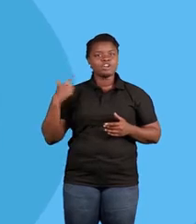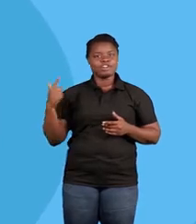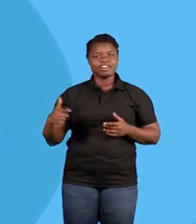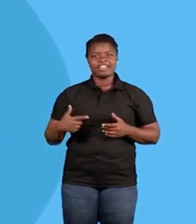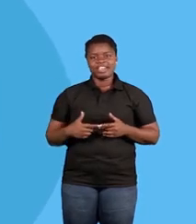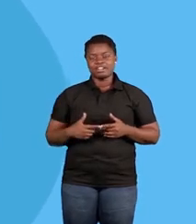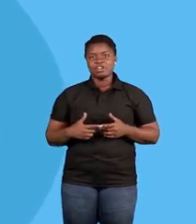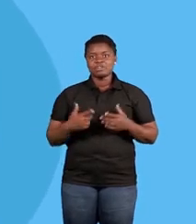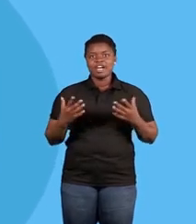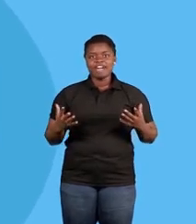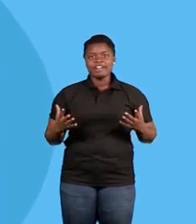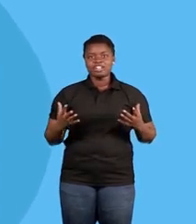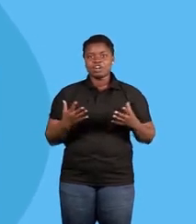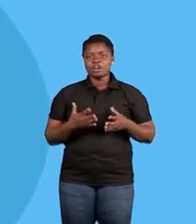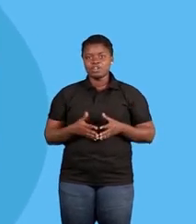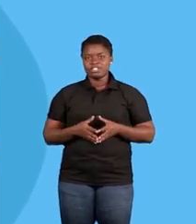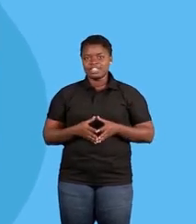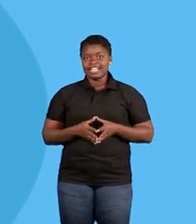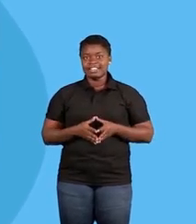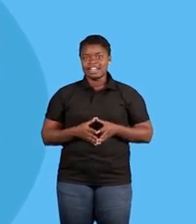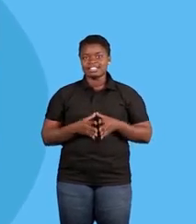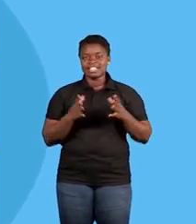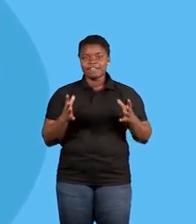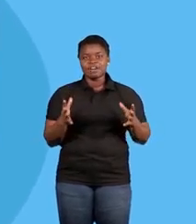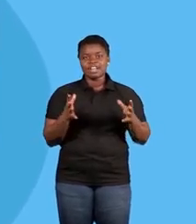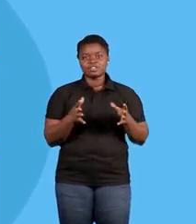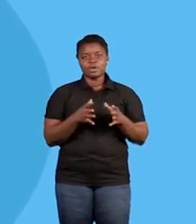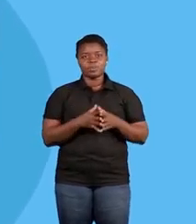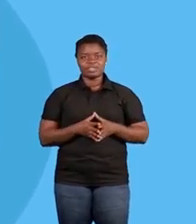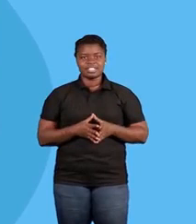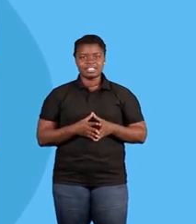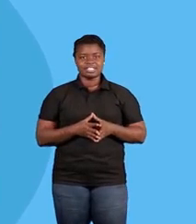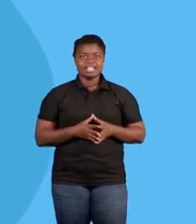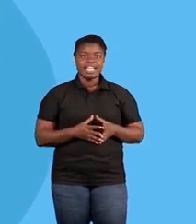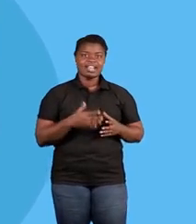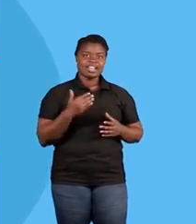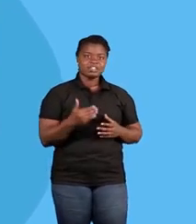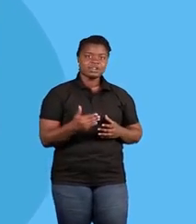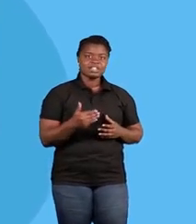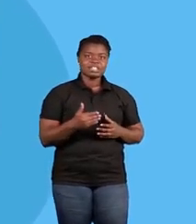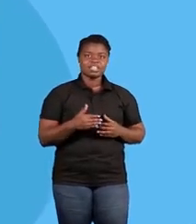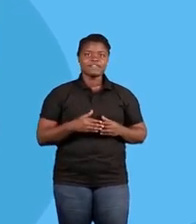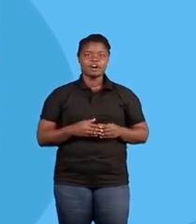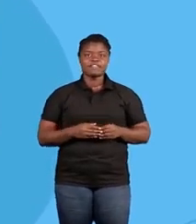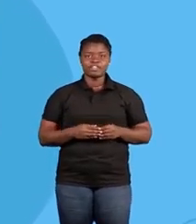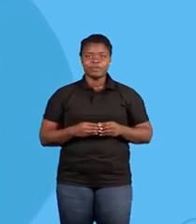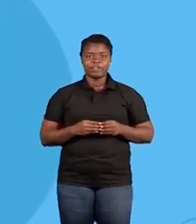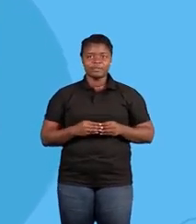over again to arrive at the conclusion that there are several natural processes and natural things involved in rain